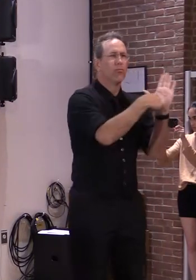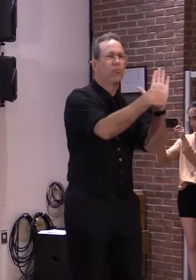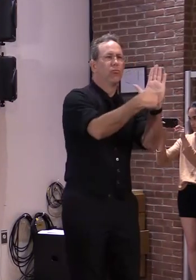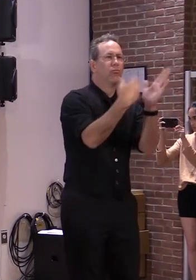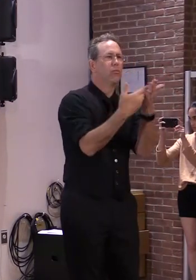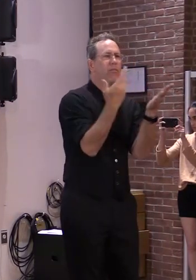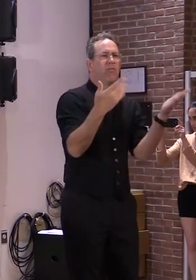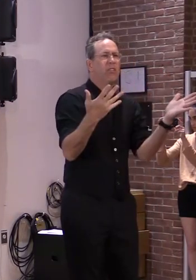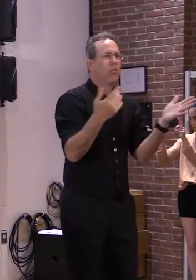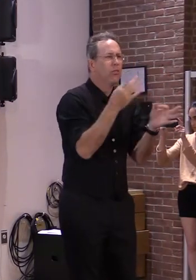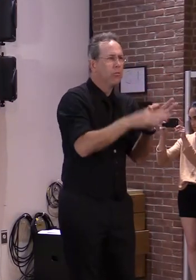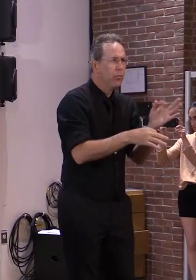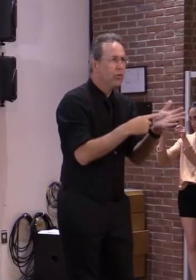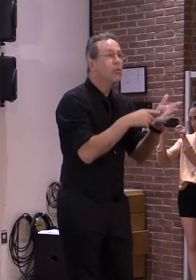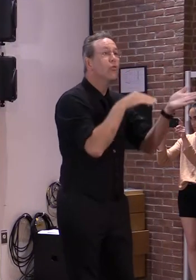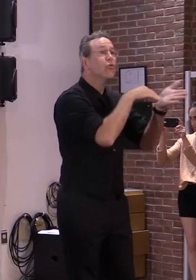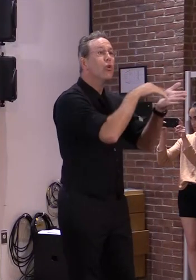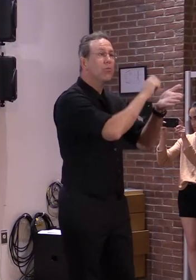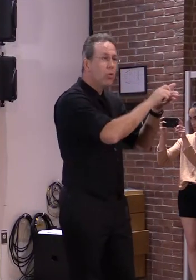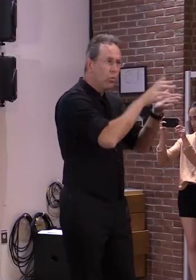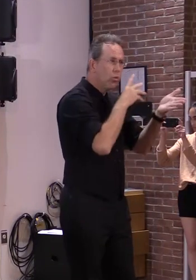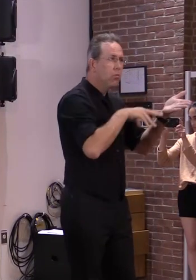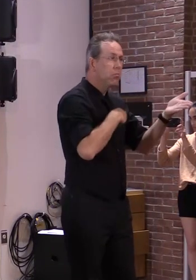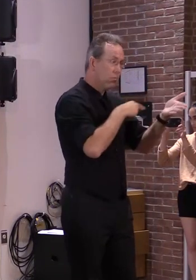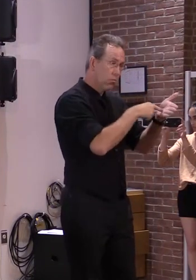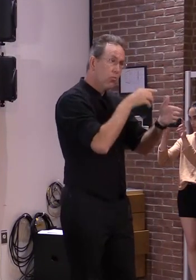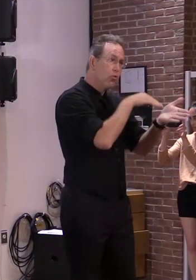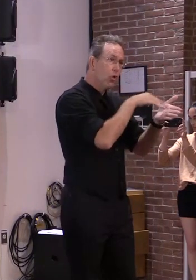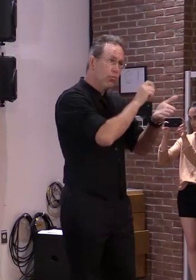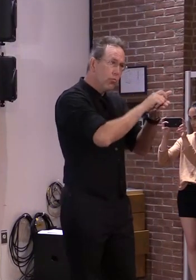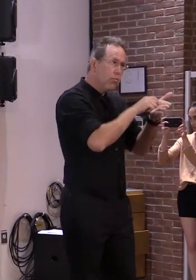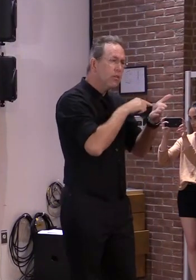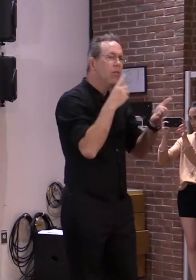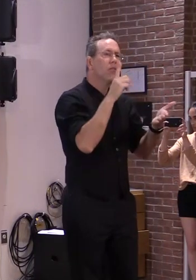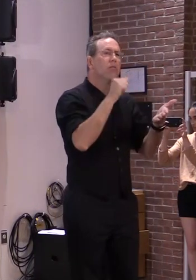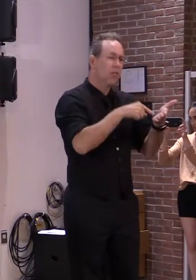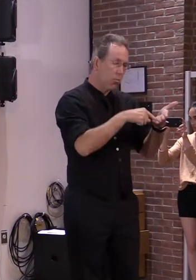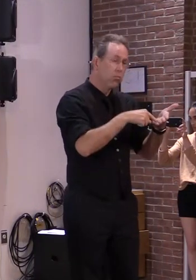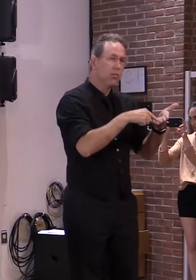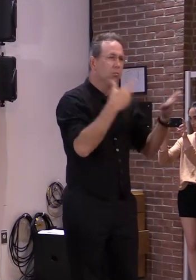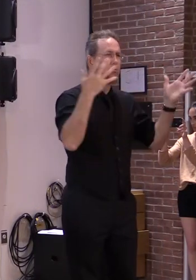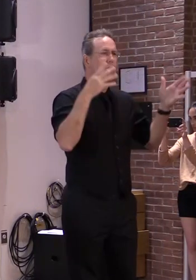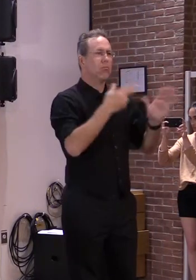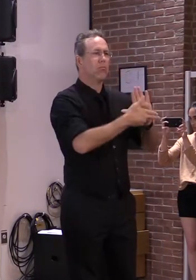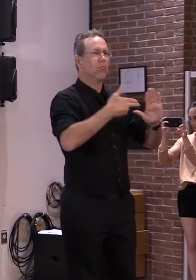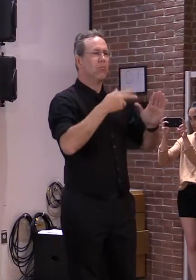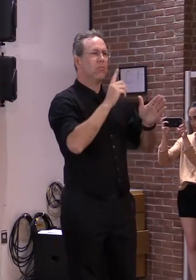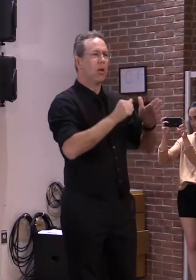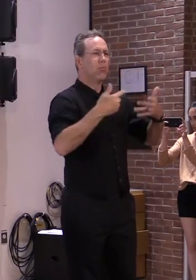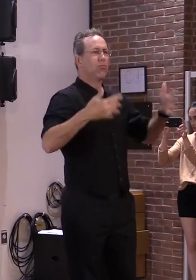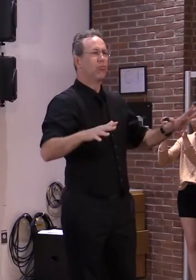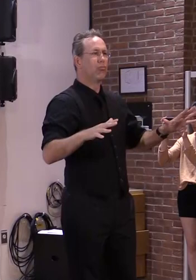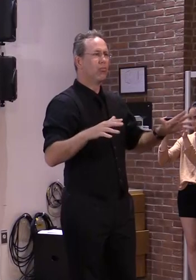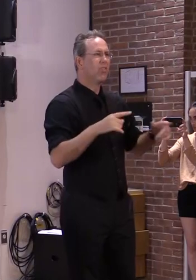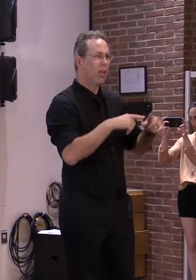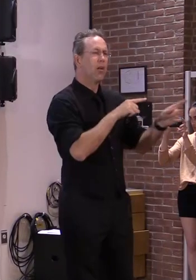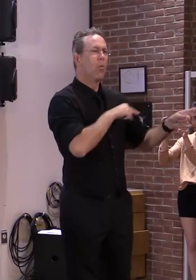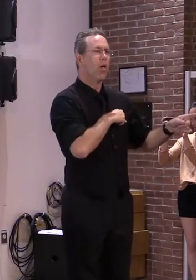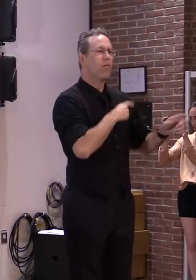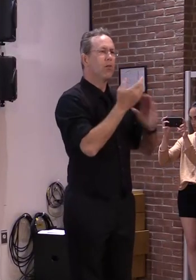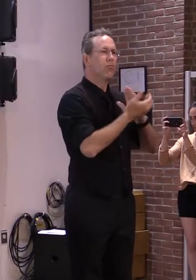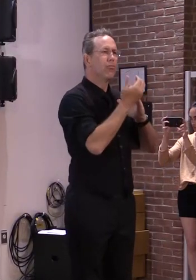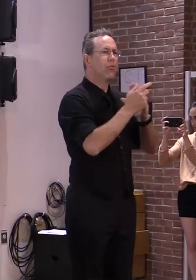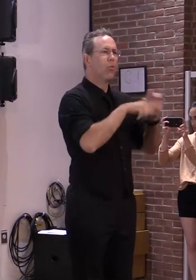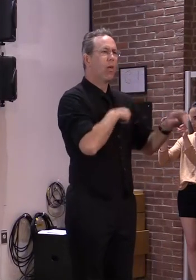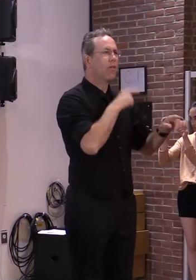on all of these changes on April 30th. Of this year to the people in the housing program.